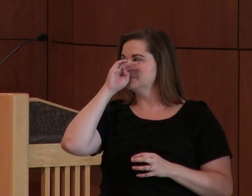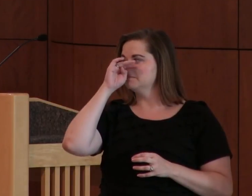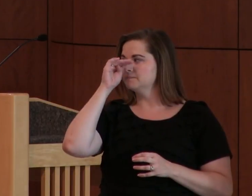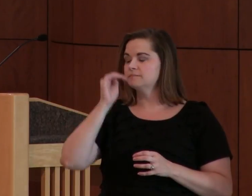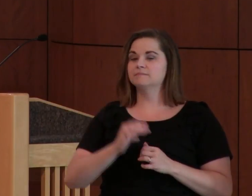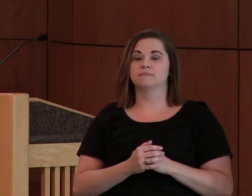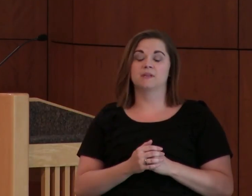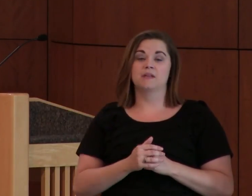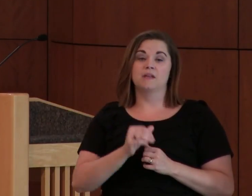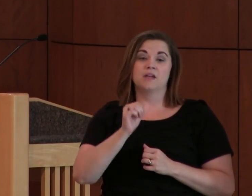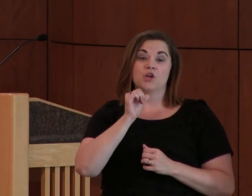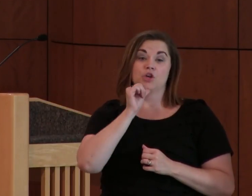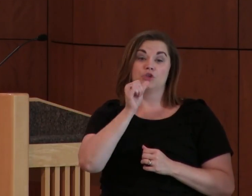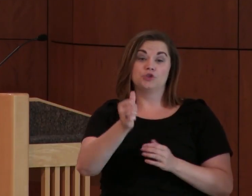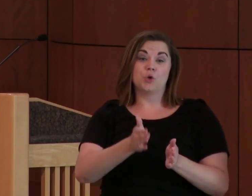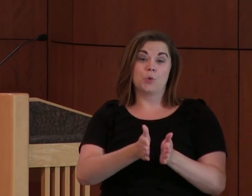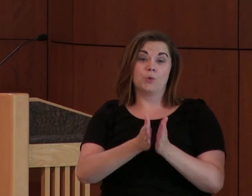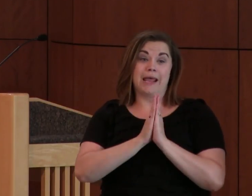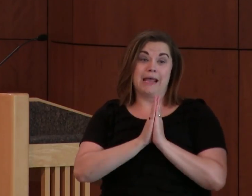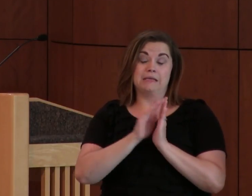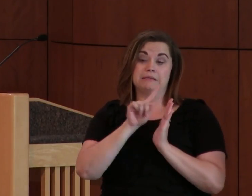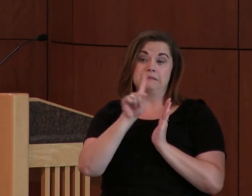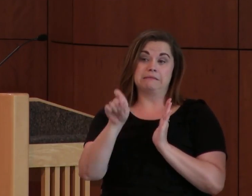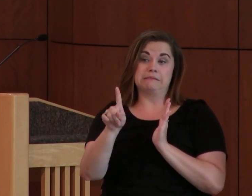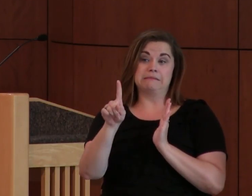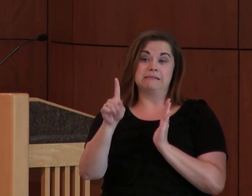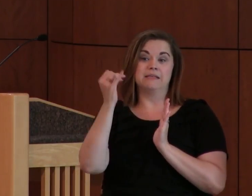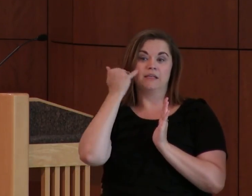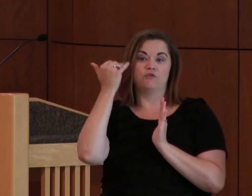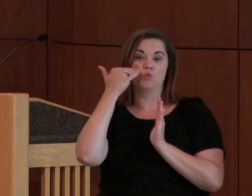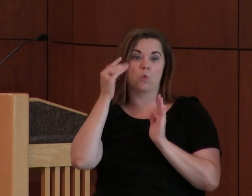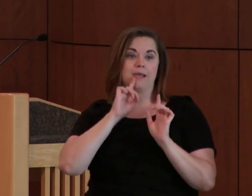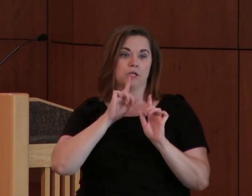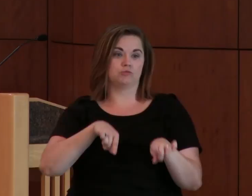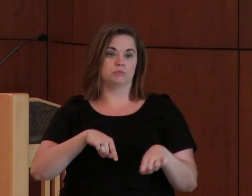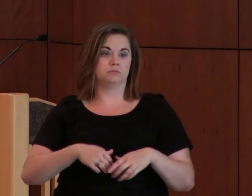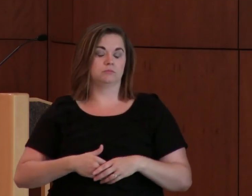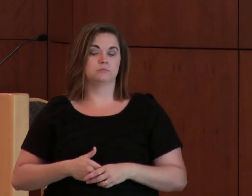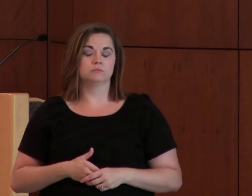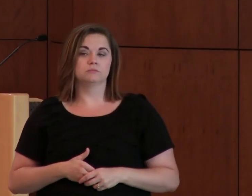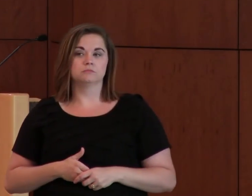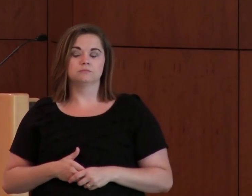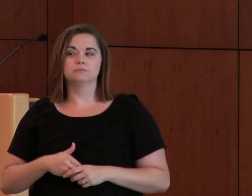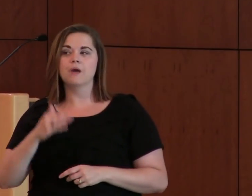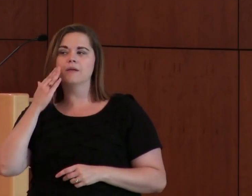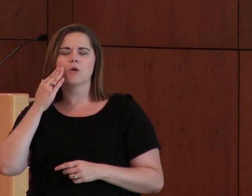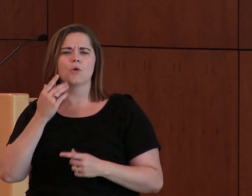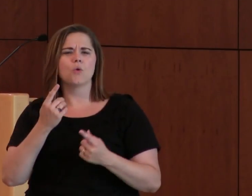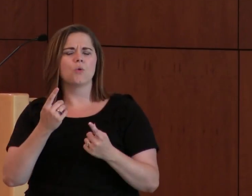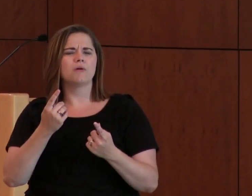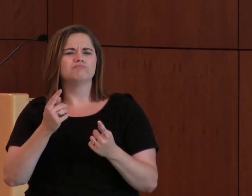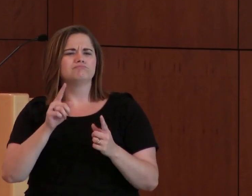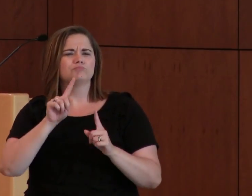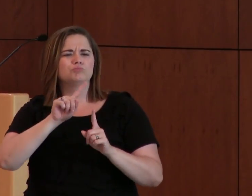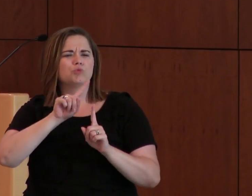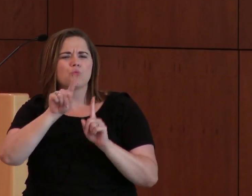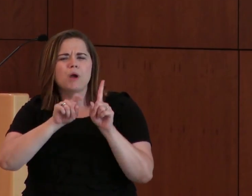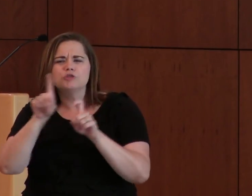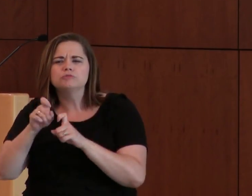Don't ask a question that you don't already know the answer to. Now, I know questions are generally about trying to find